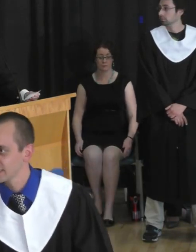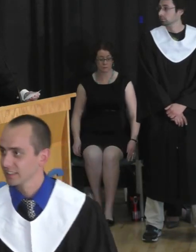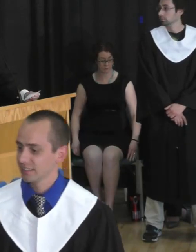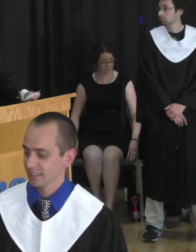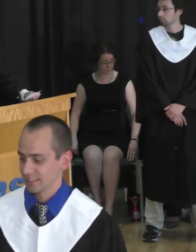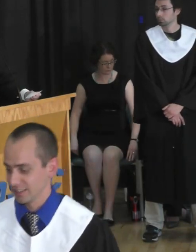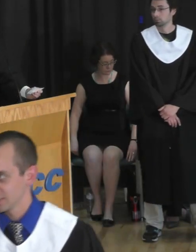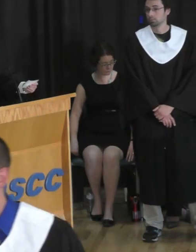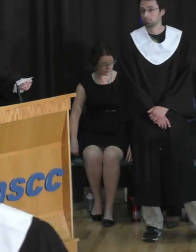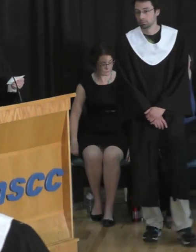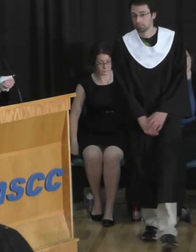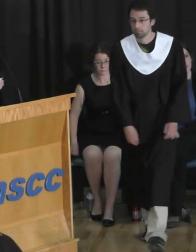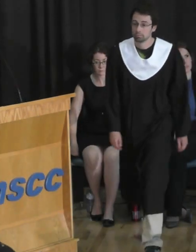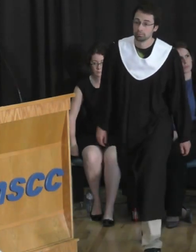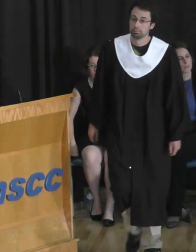Brody Simone.